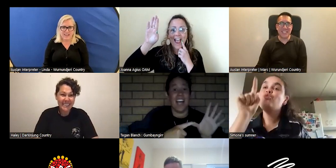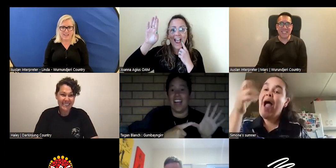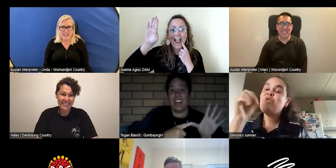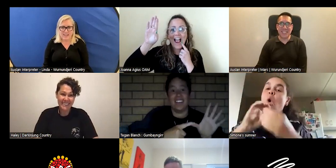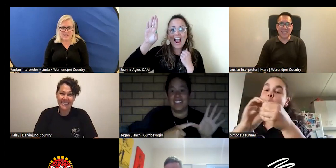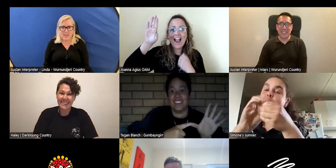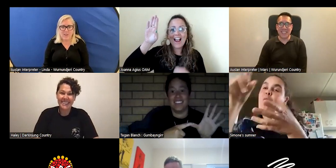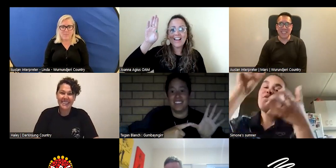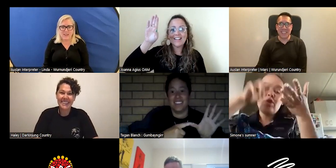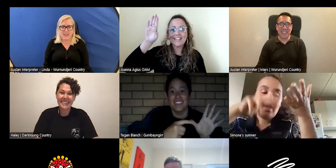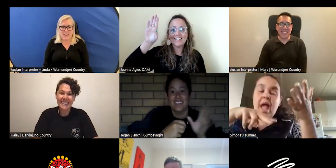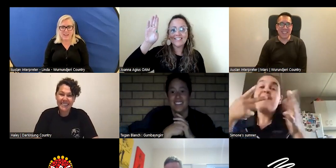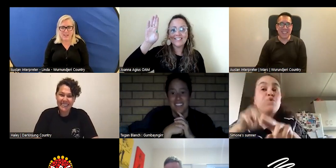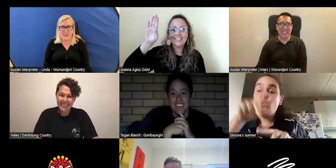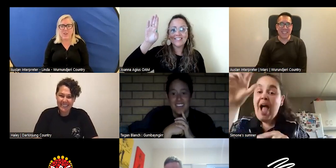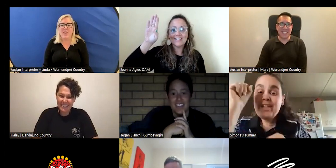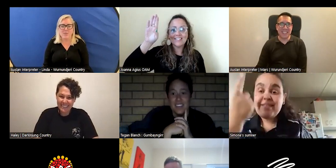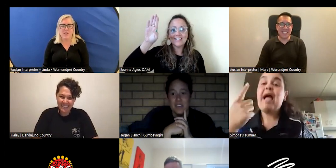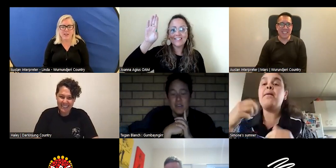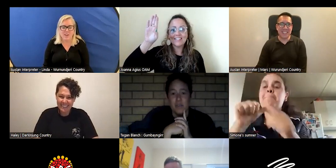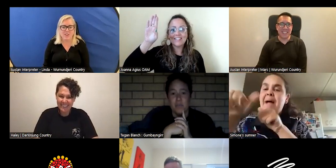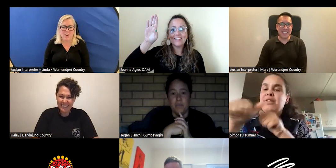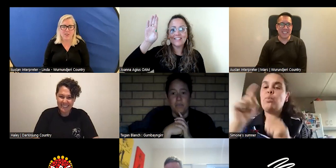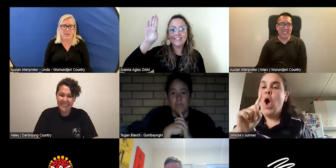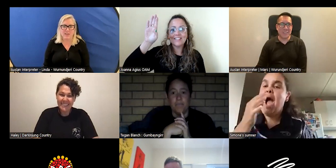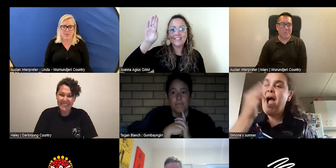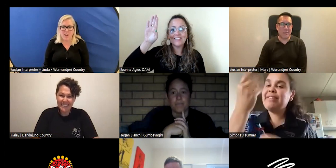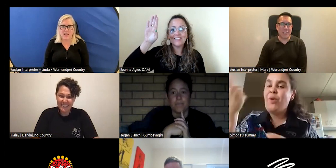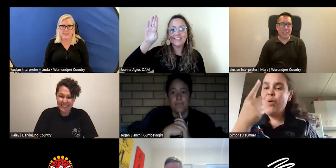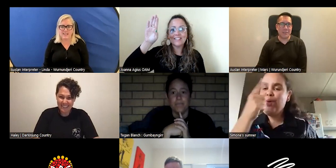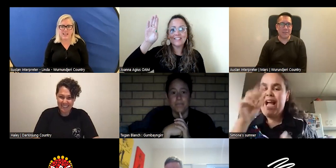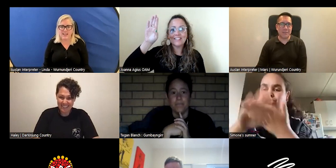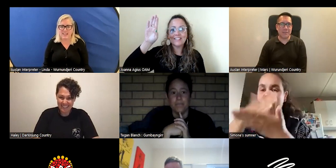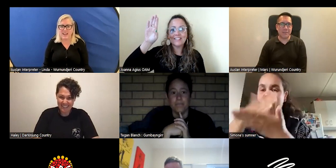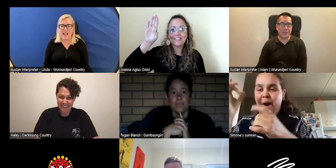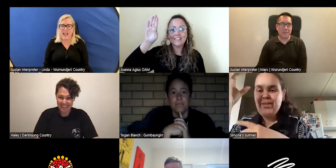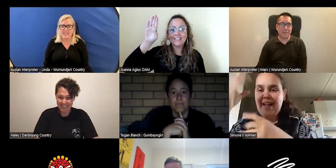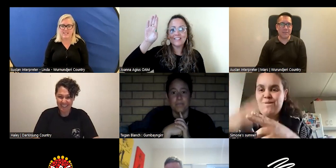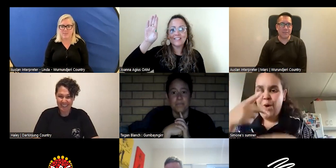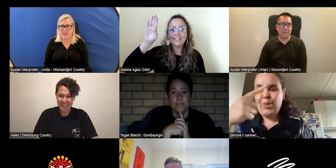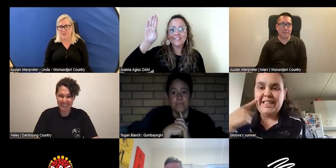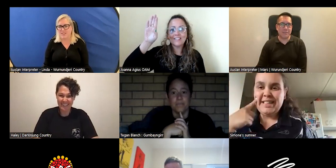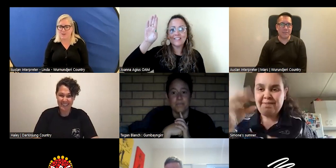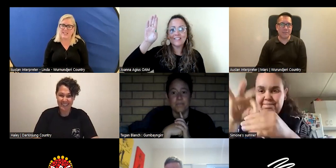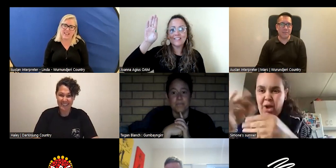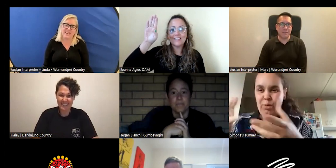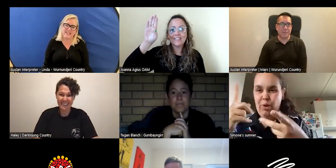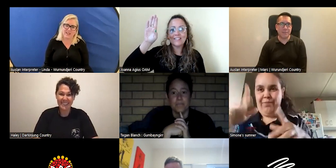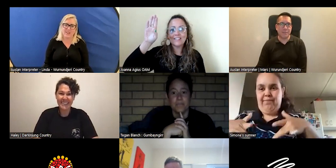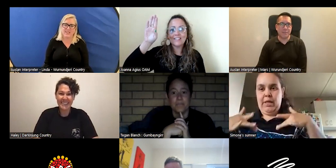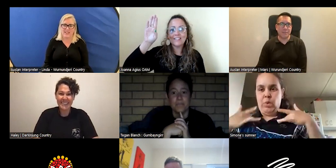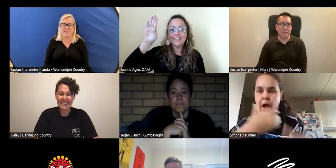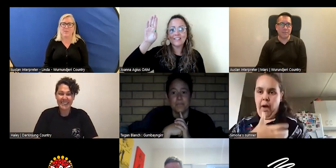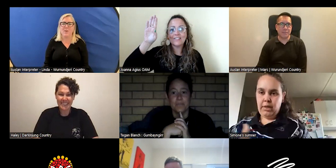right. No, but you have to read it on your own. And if you don't understand it, then ask someone who can translate it